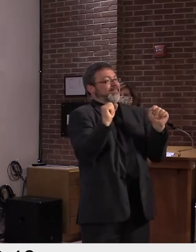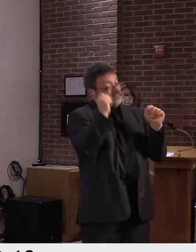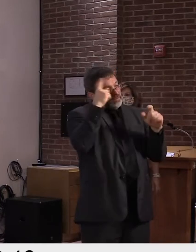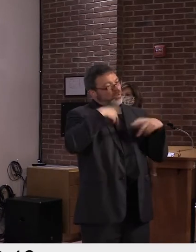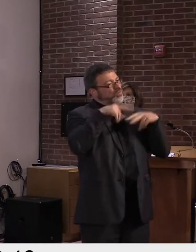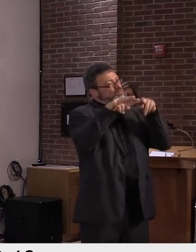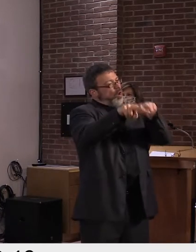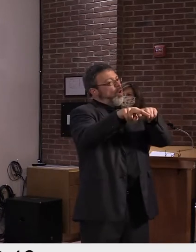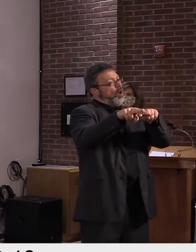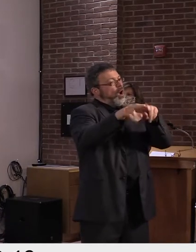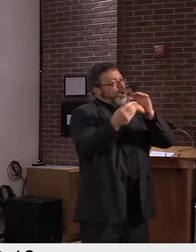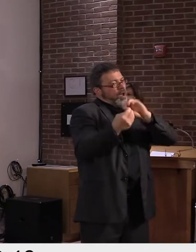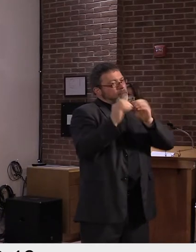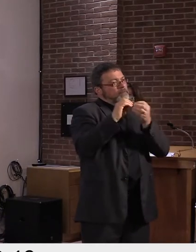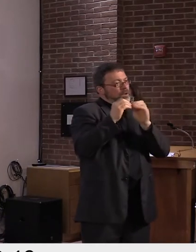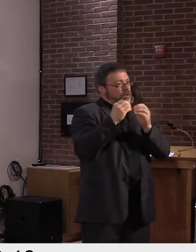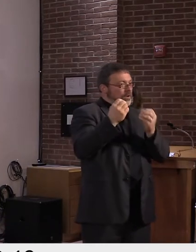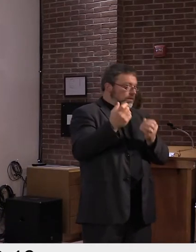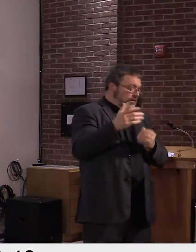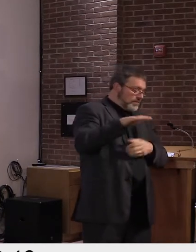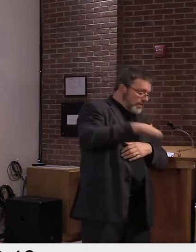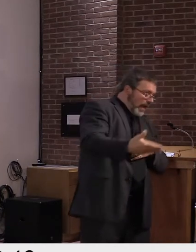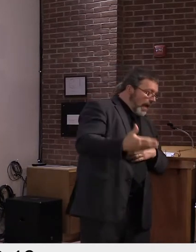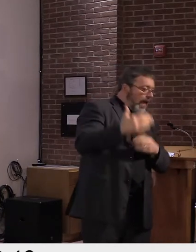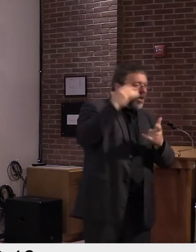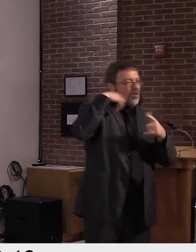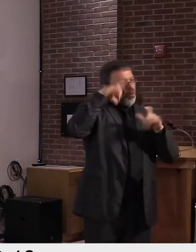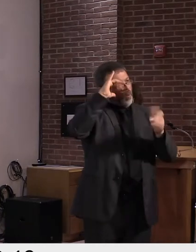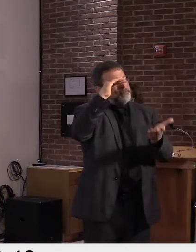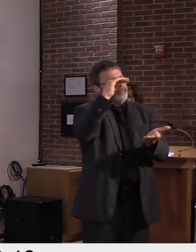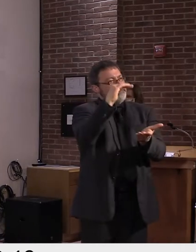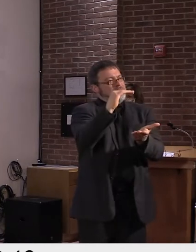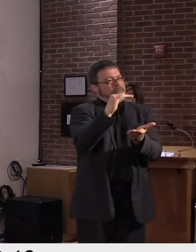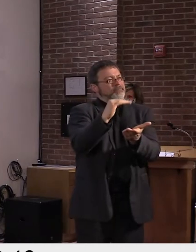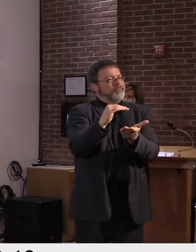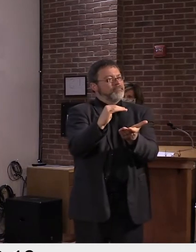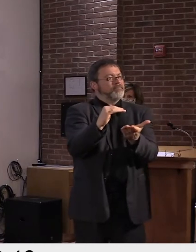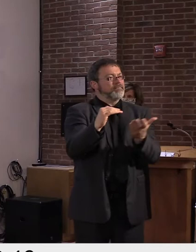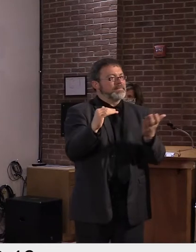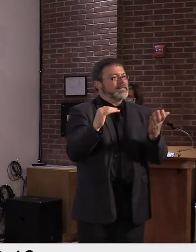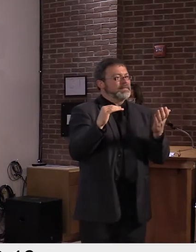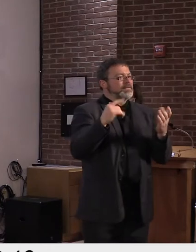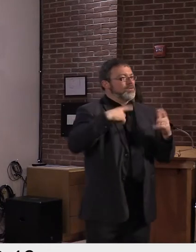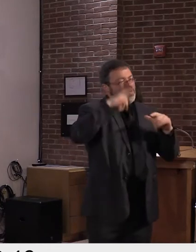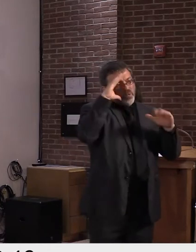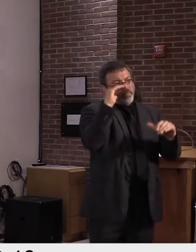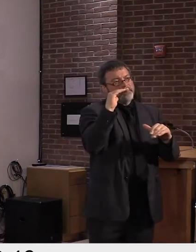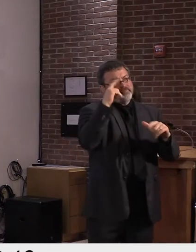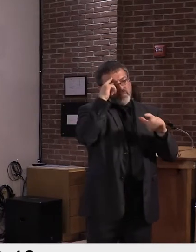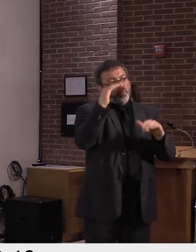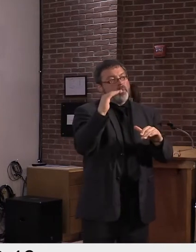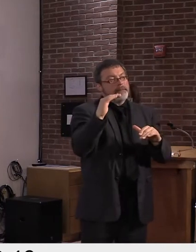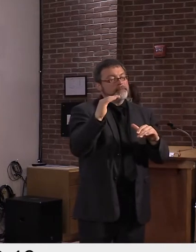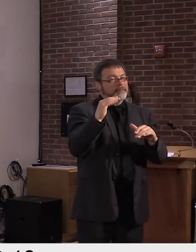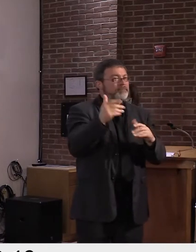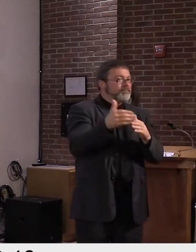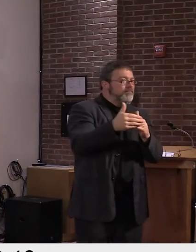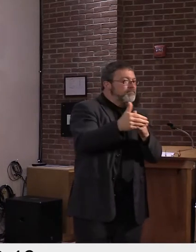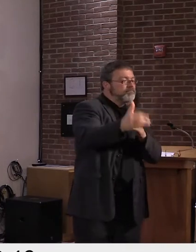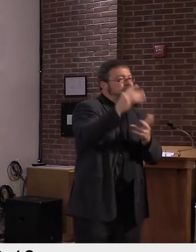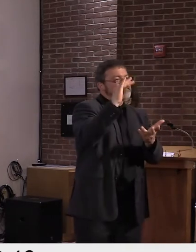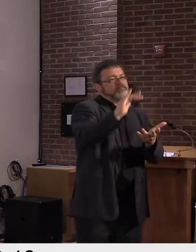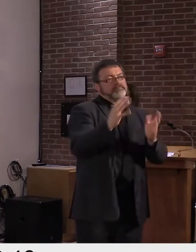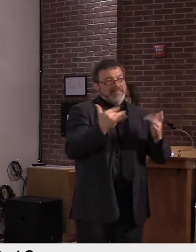home. And we would hope to see some moderation in those numbers. But clearly, like so many things about